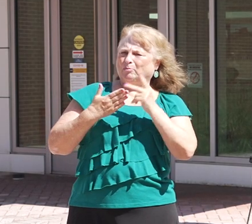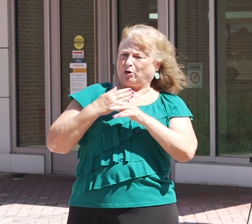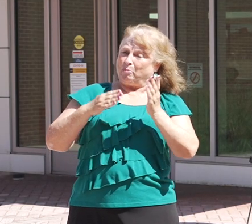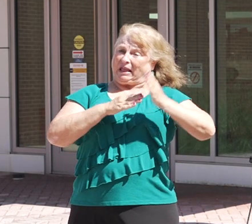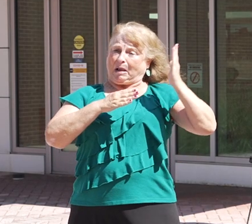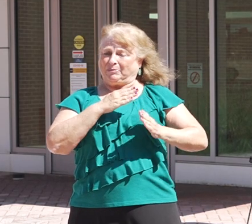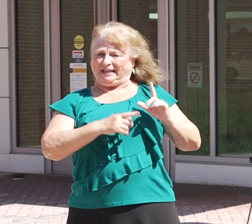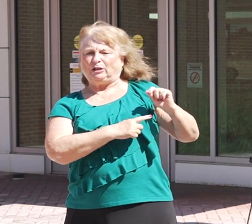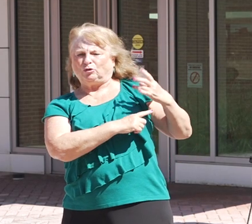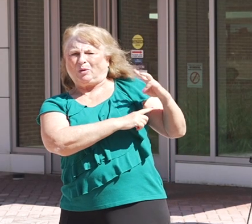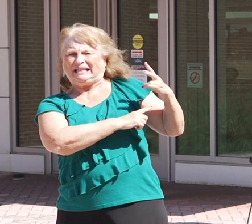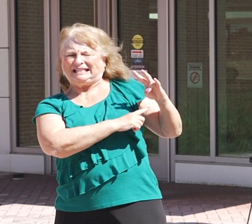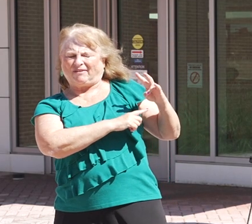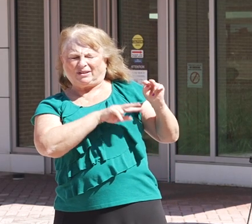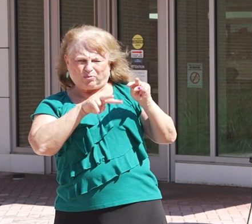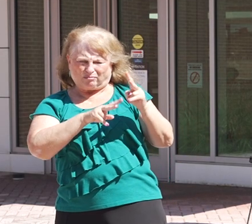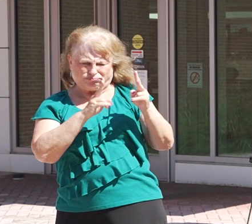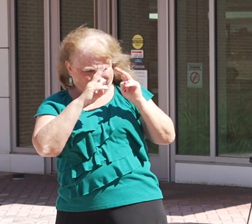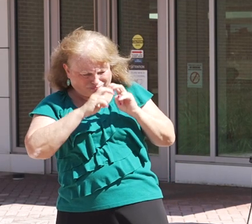in 2017.